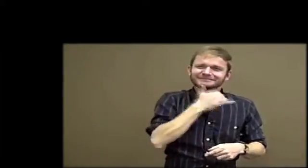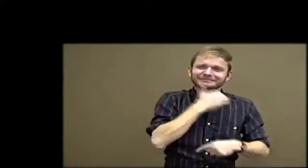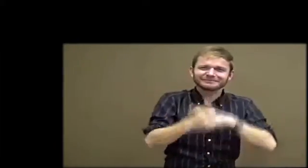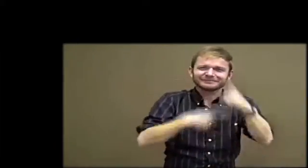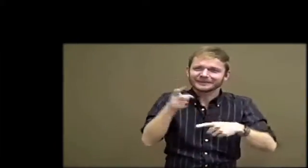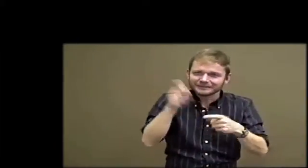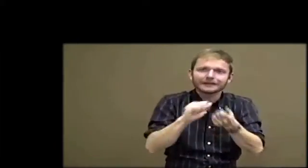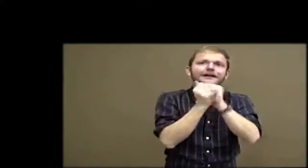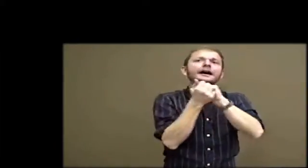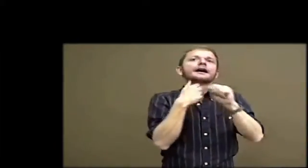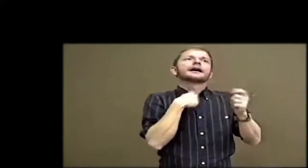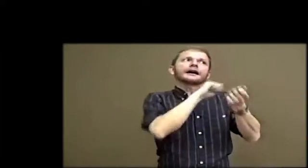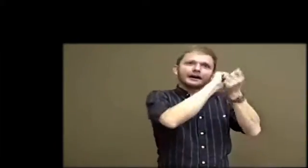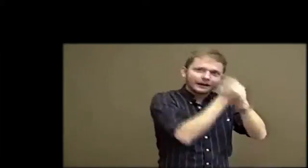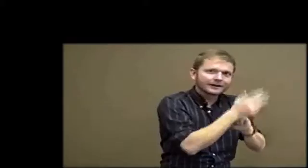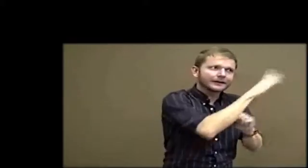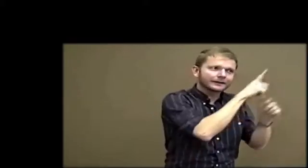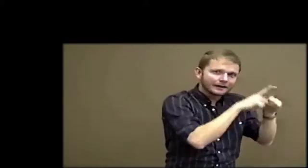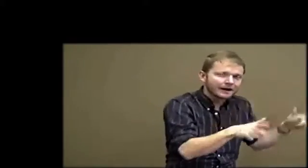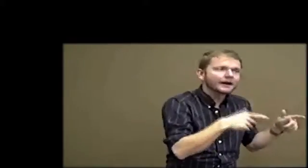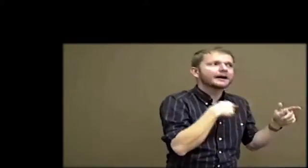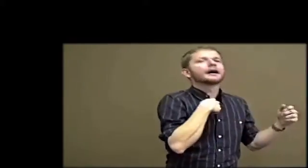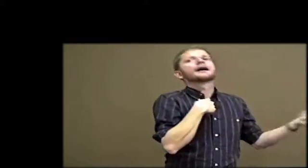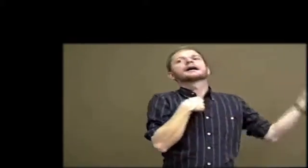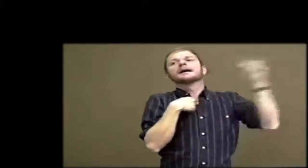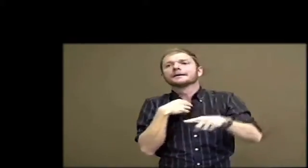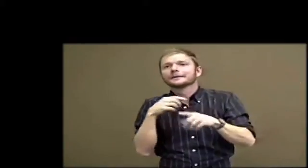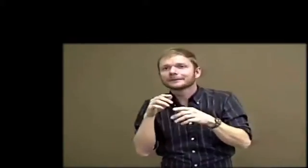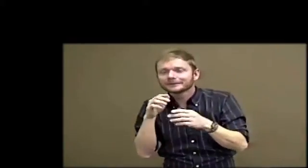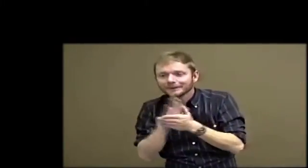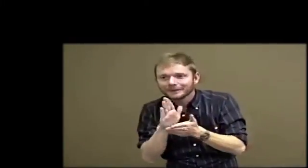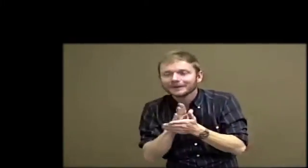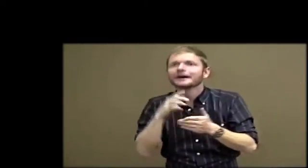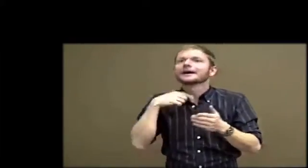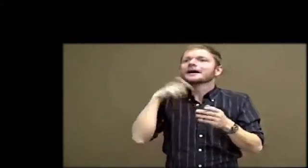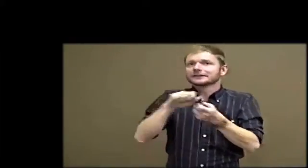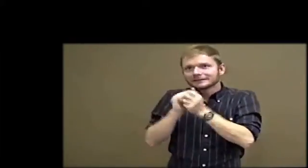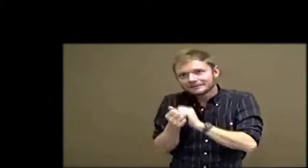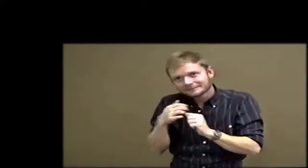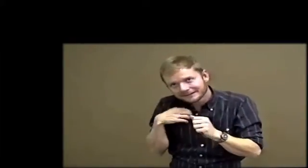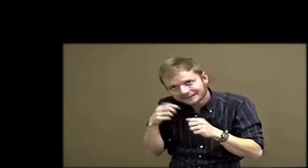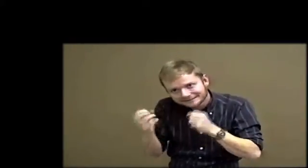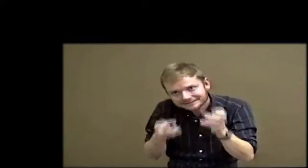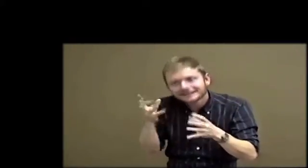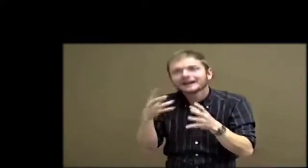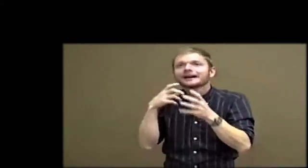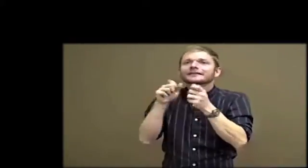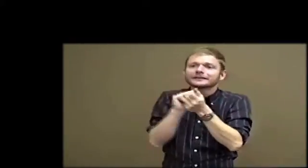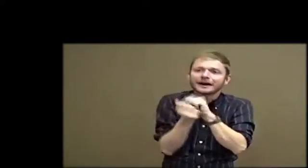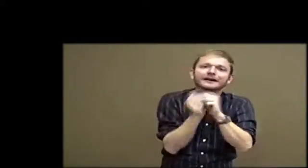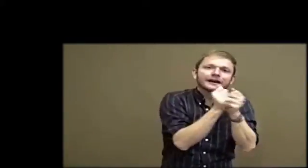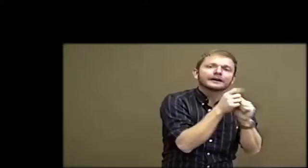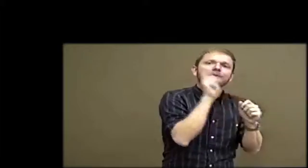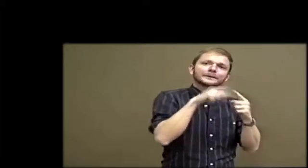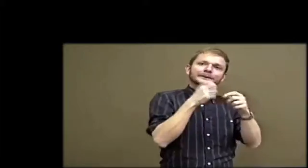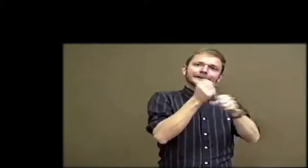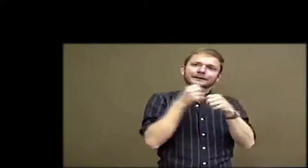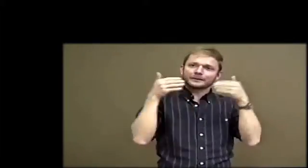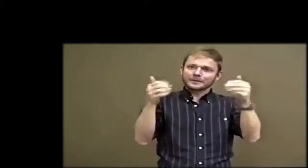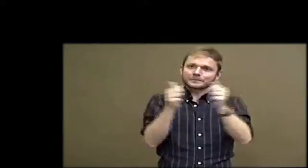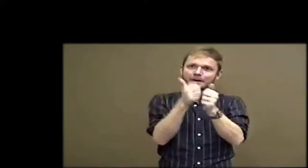frustrated and told me that I was signing incorrectly. So I had to change the way that I was signing between home and school on a regular basis just to fit